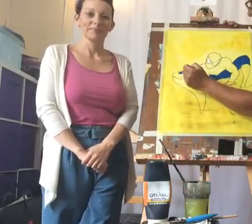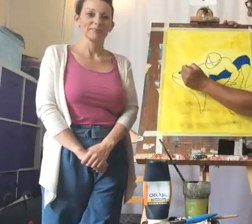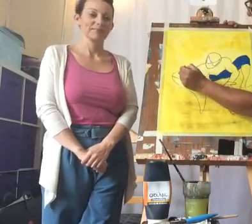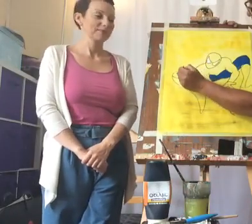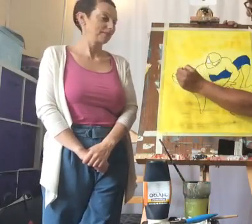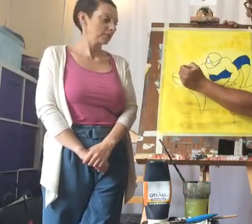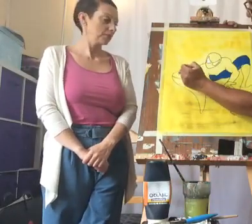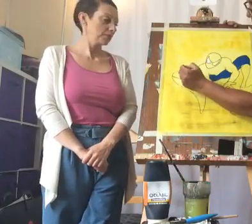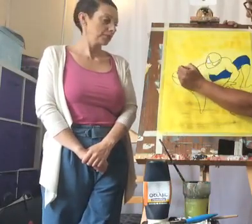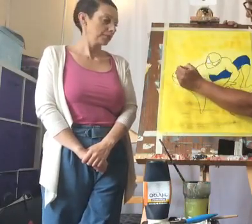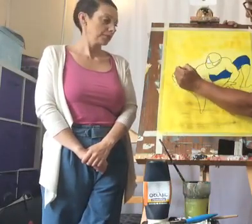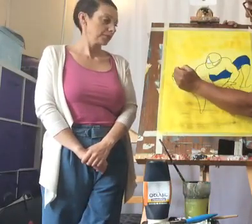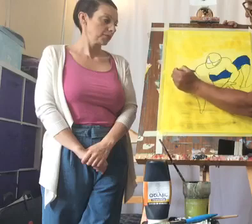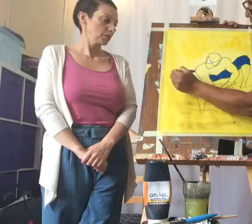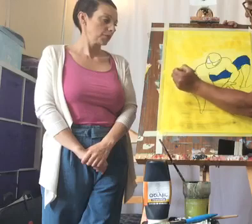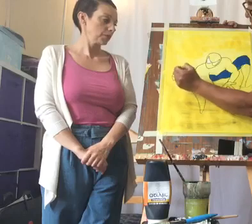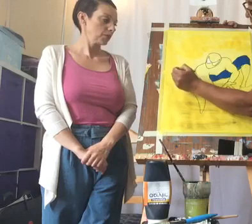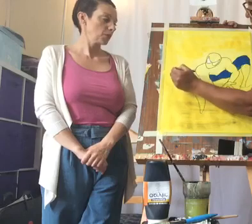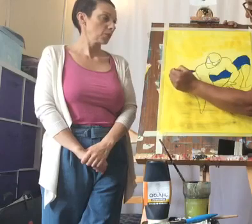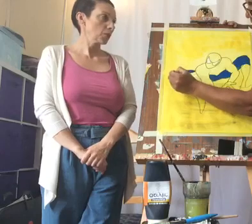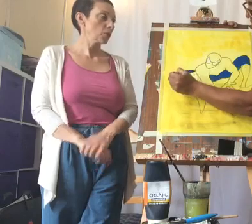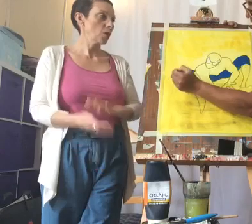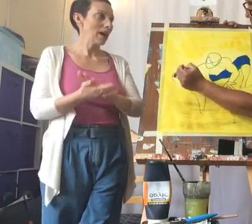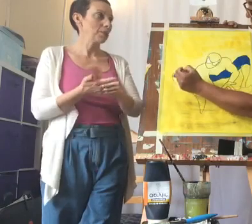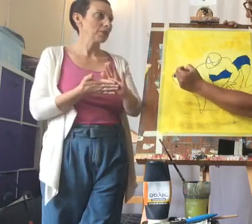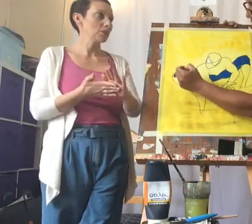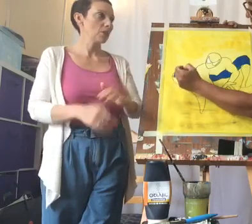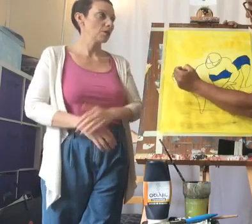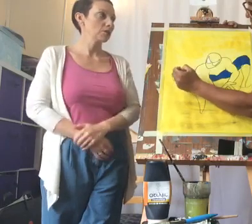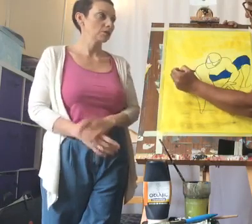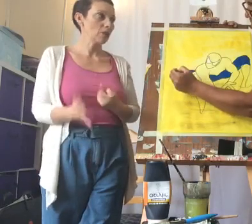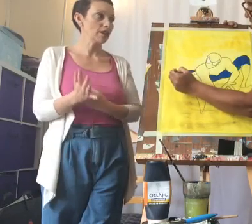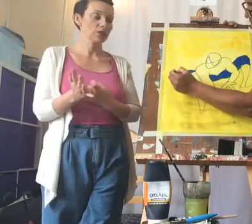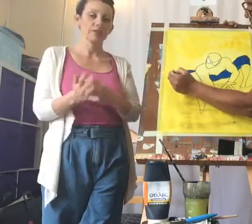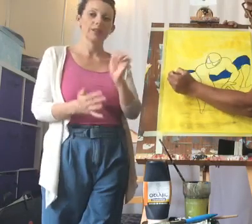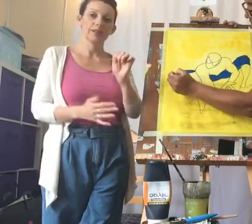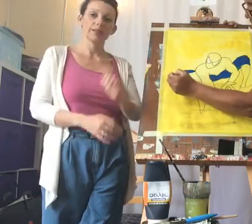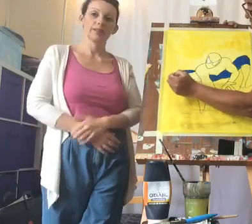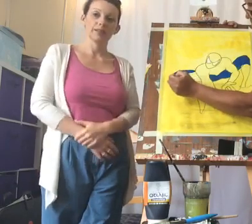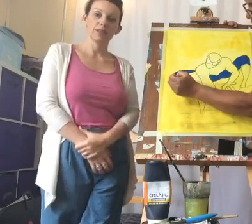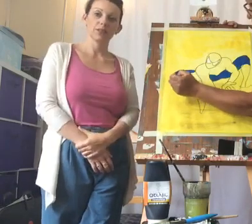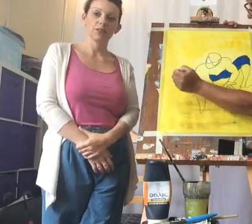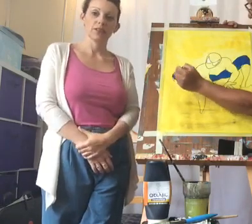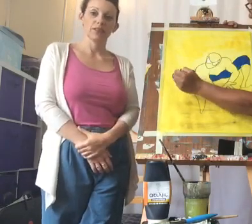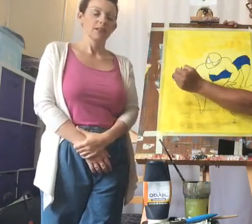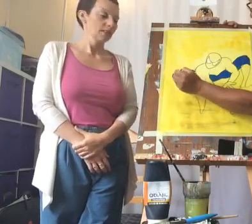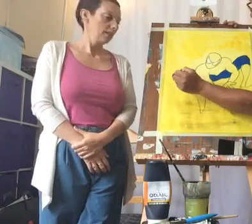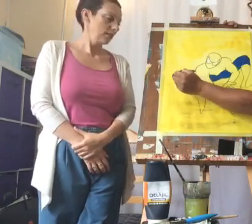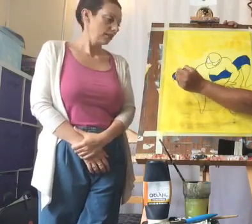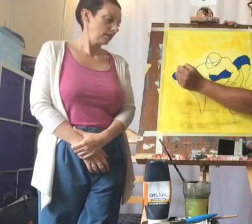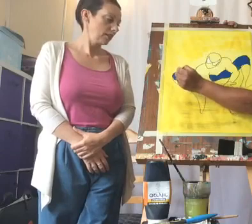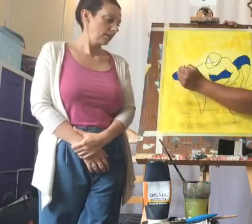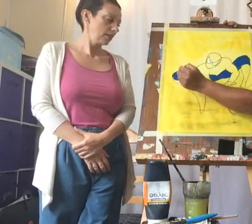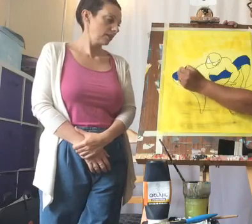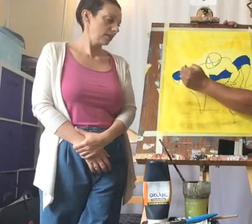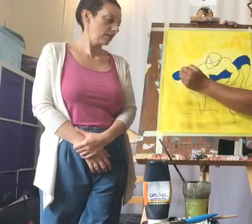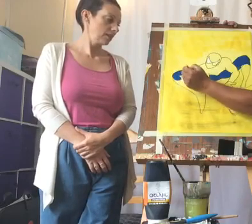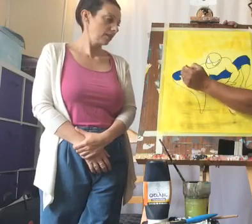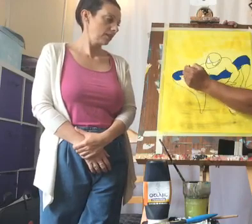Is that Lee Rachel? Is that our What, Rachel? a Hammond style Is it Rachel? a Hammond style It is, Rachel? yes.